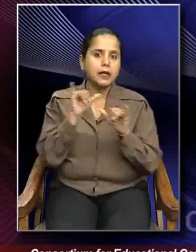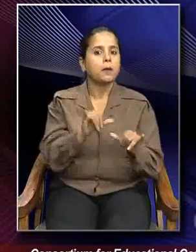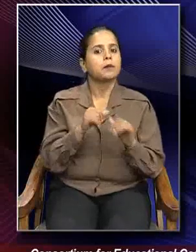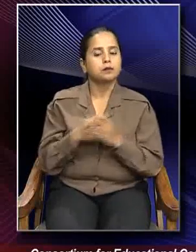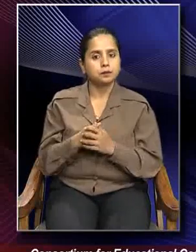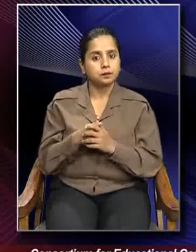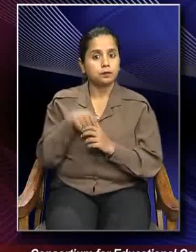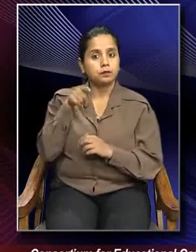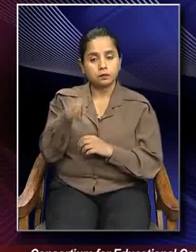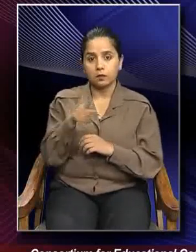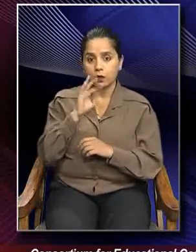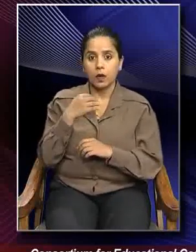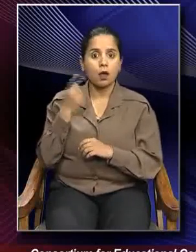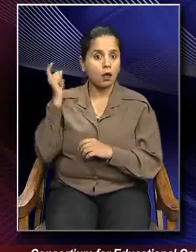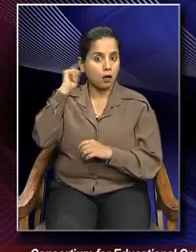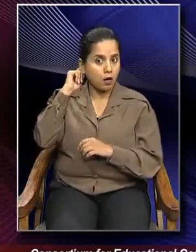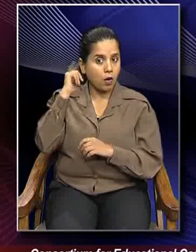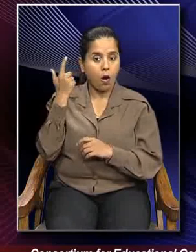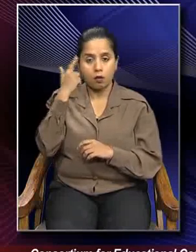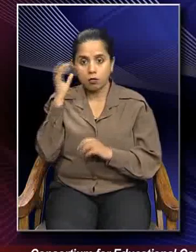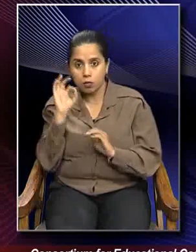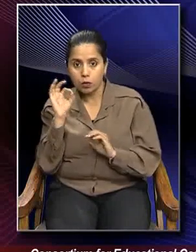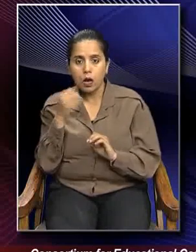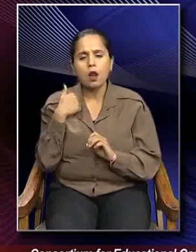It is conscious unconscious.